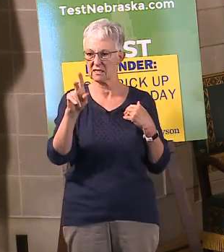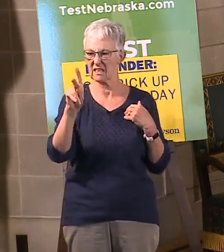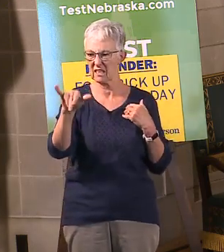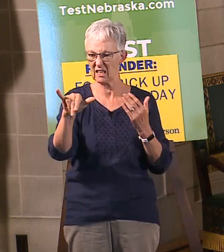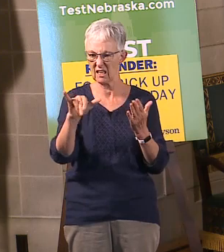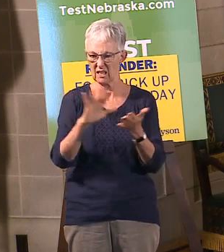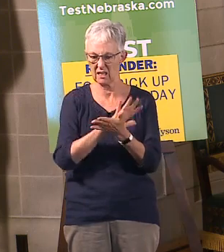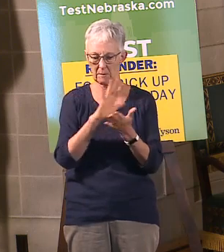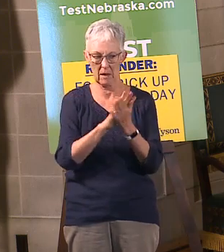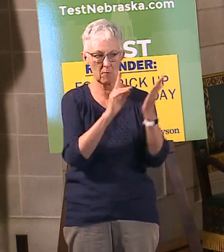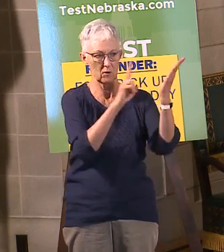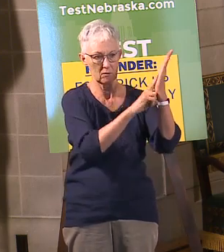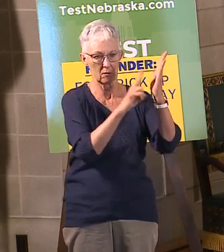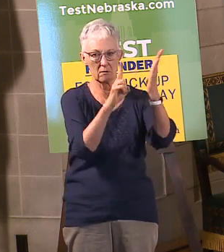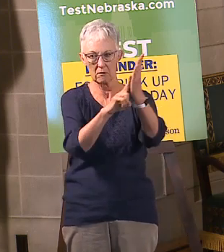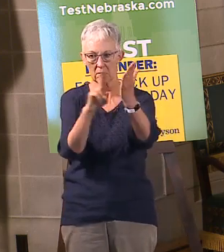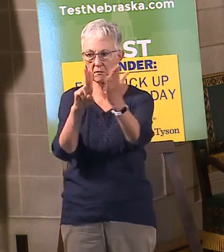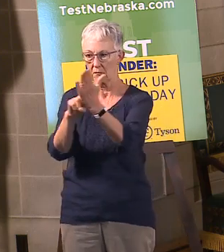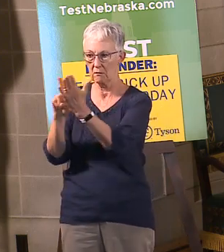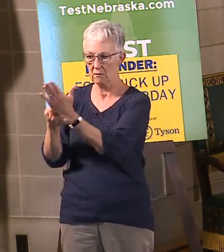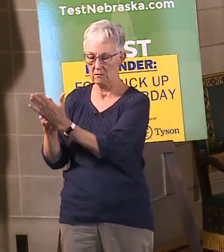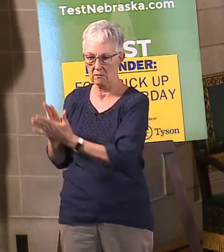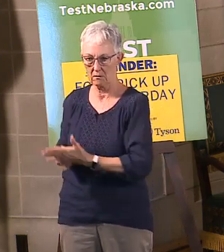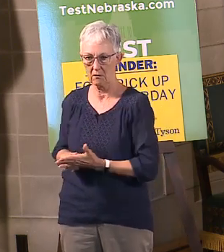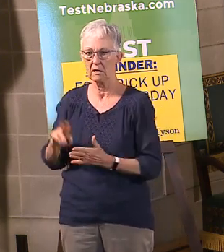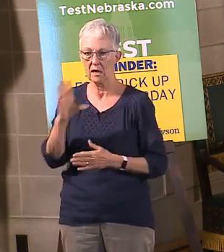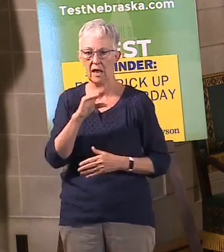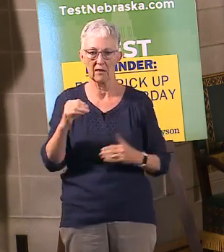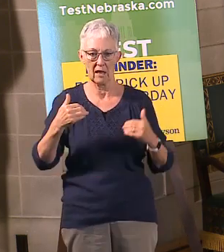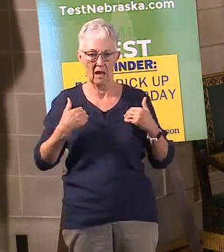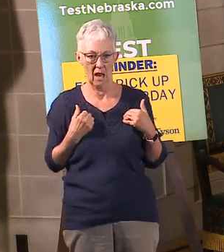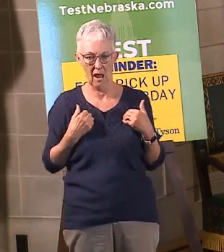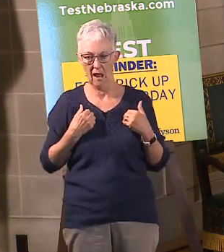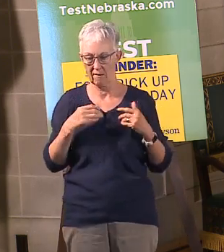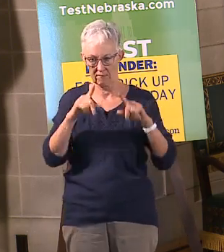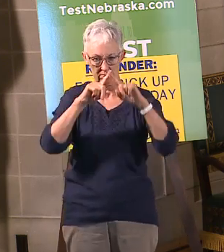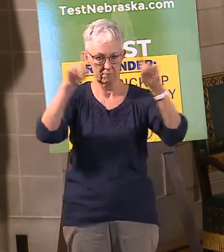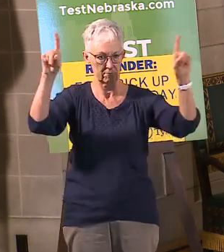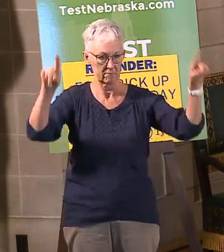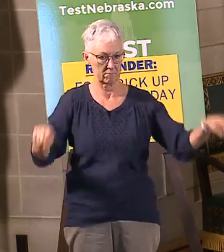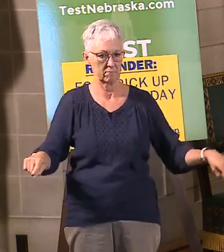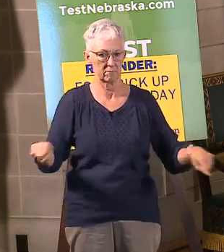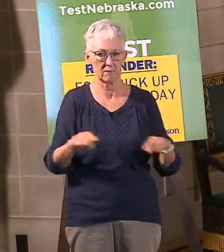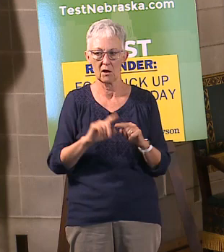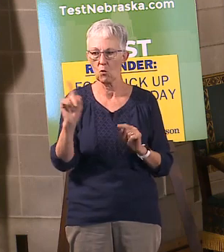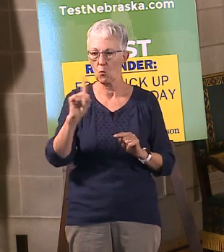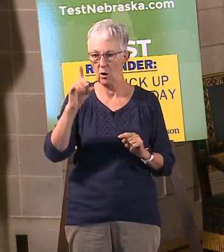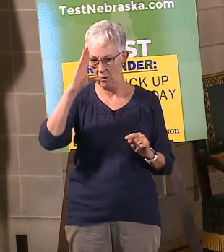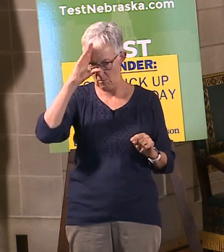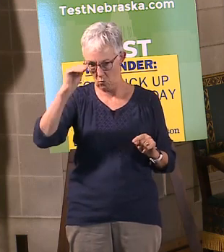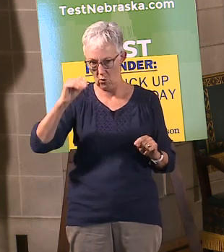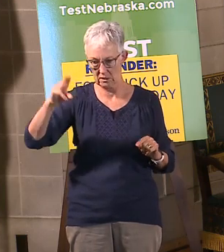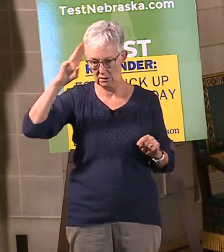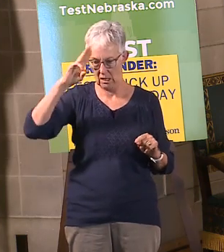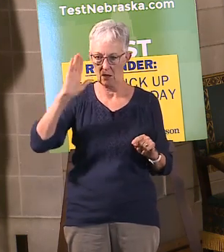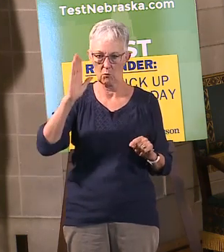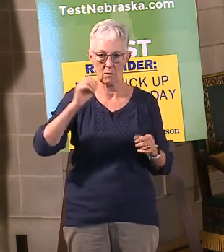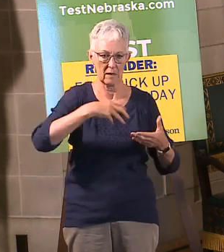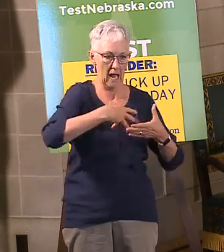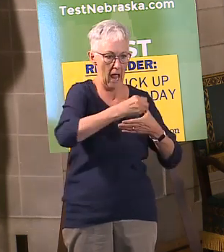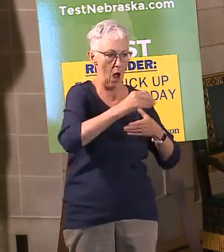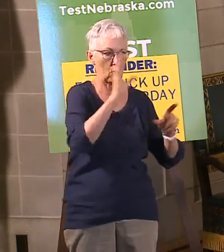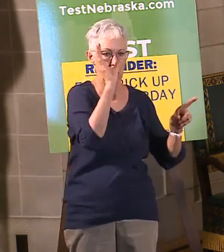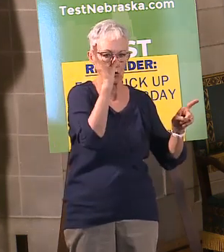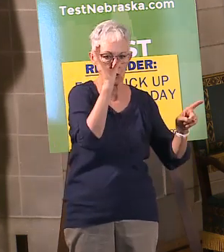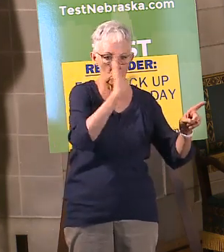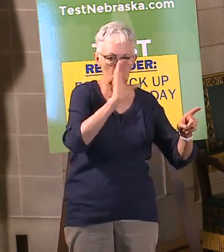yard signs in front of neighborhoods where scouts canvassed for Scouting for Food. In those neighborhoods, if you'll do a